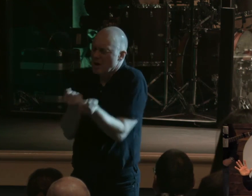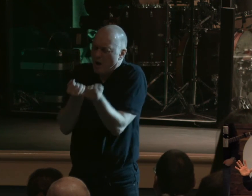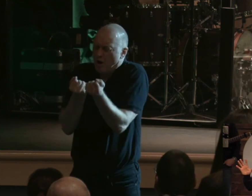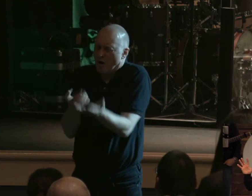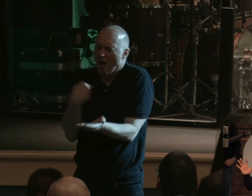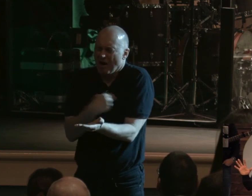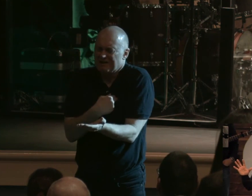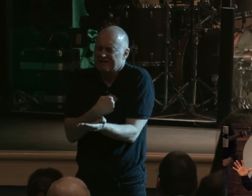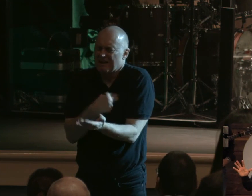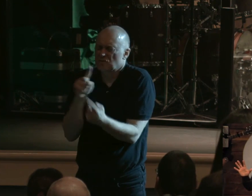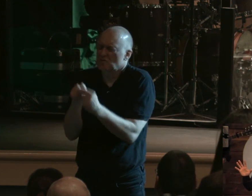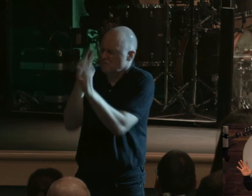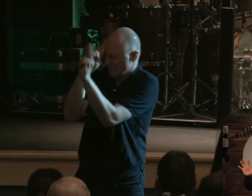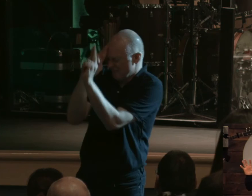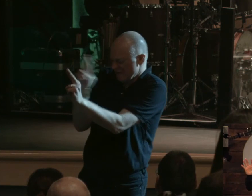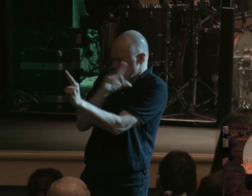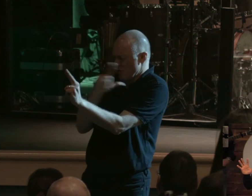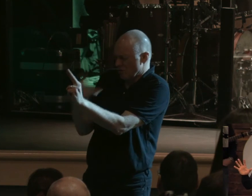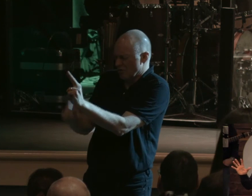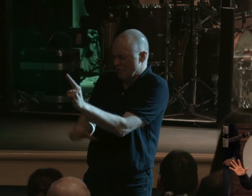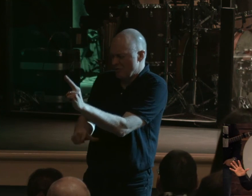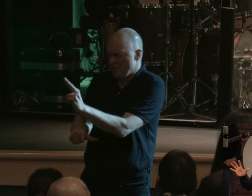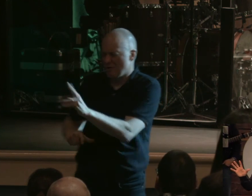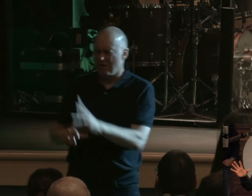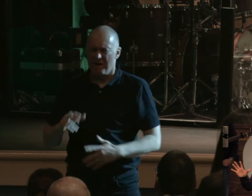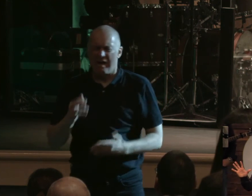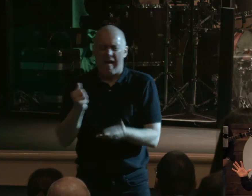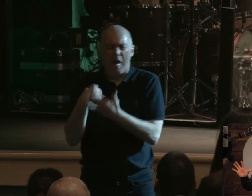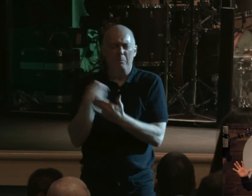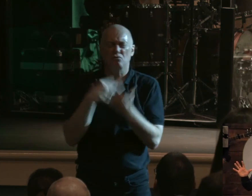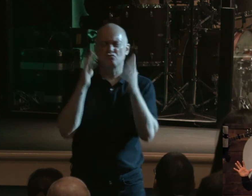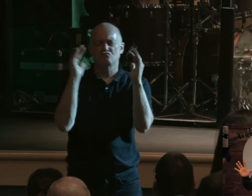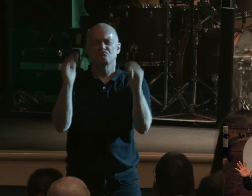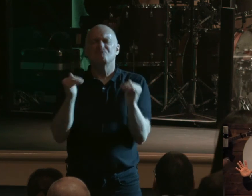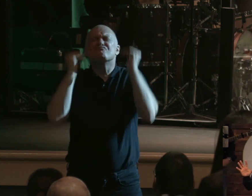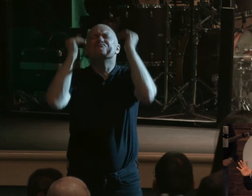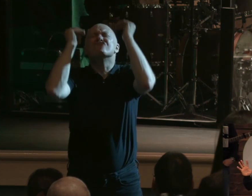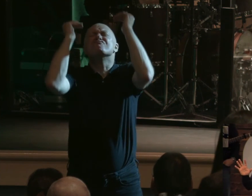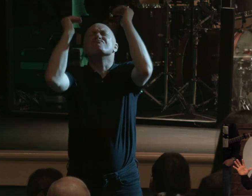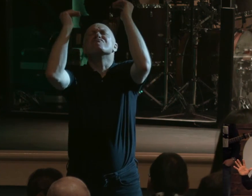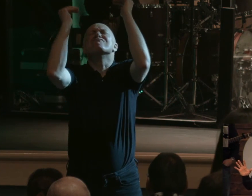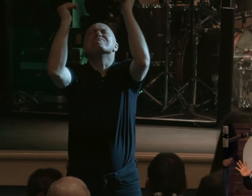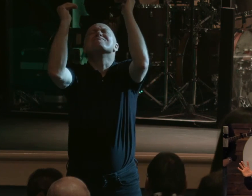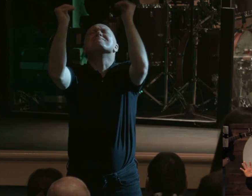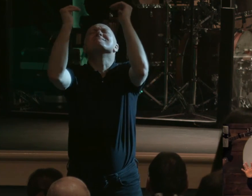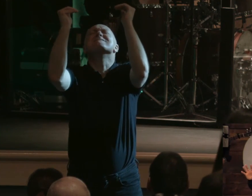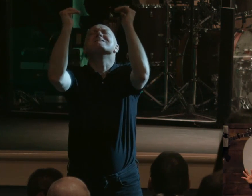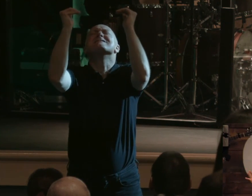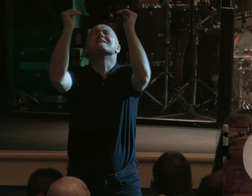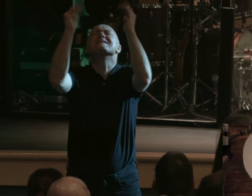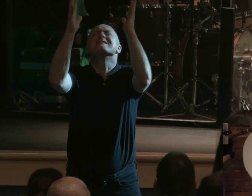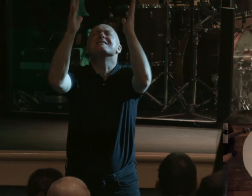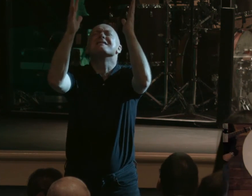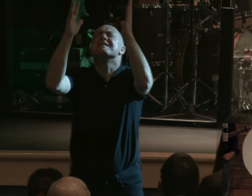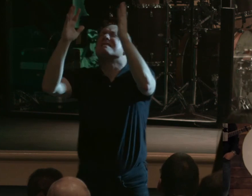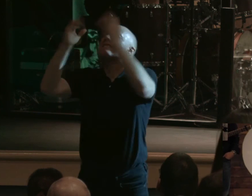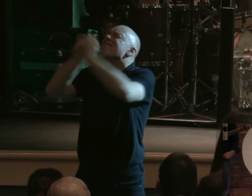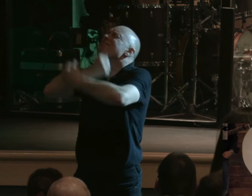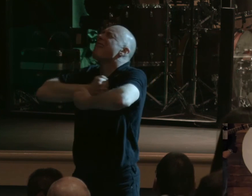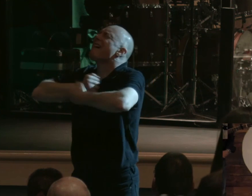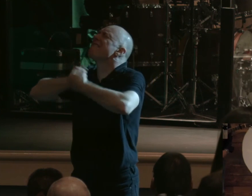us, Lord, in the fear of the Lord, to reach the highest of heights in Jesus Christ. Cause us, Lord, to such an affection of